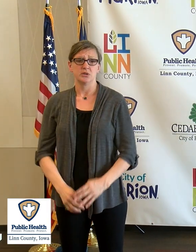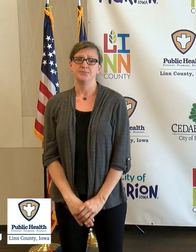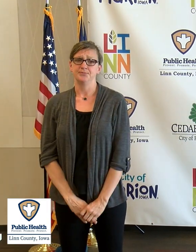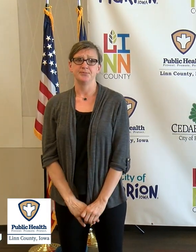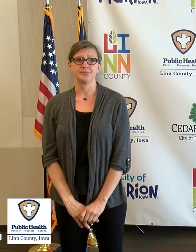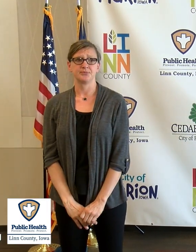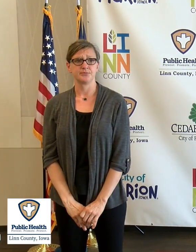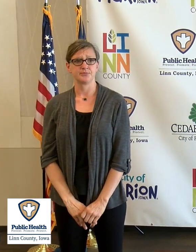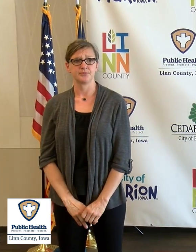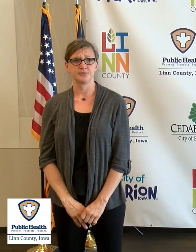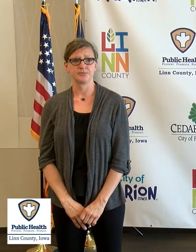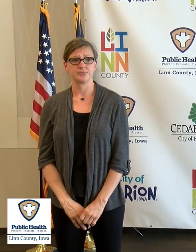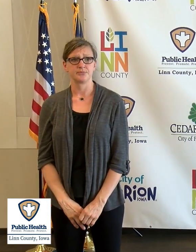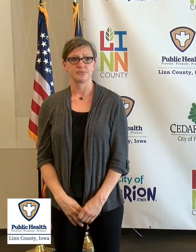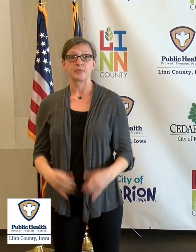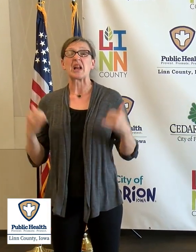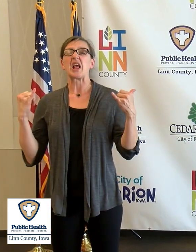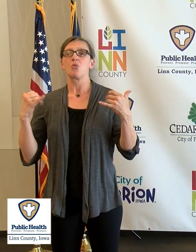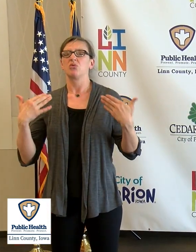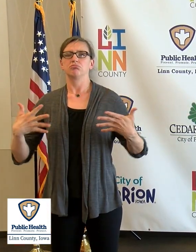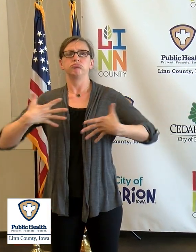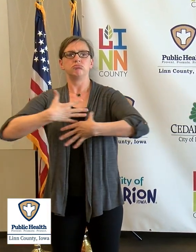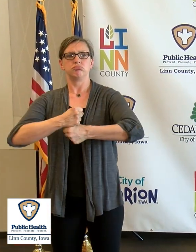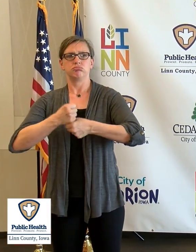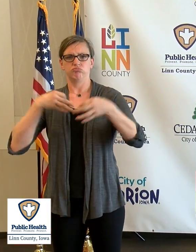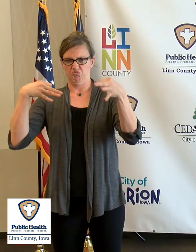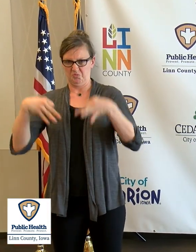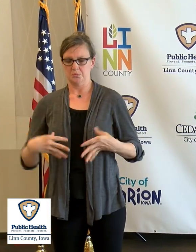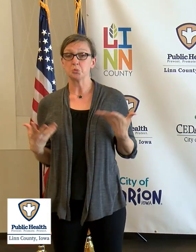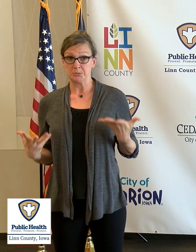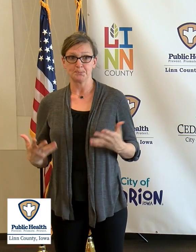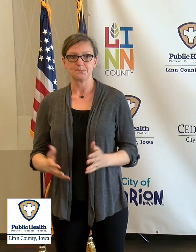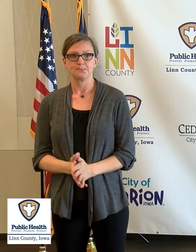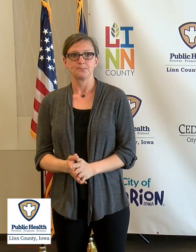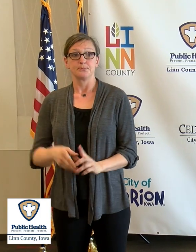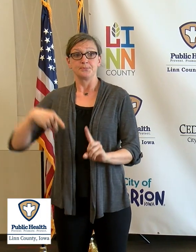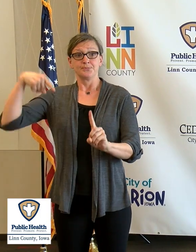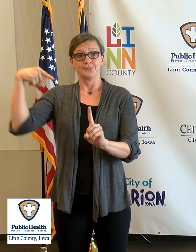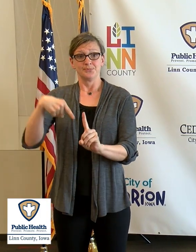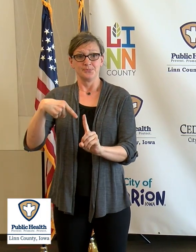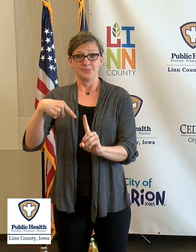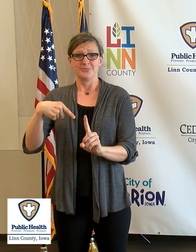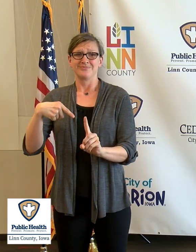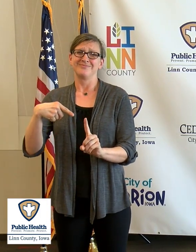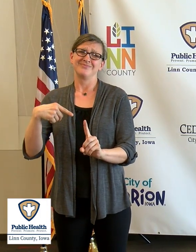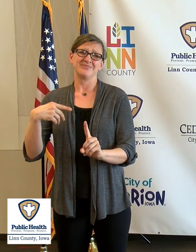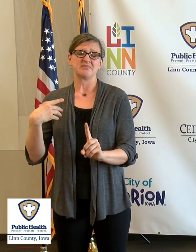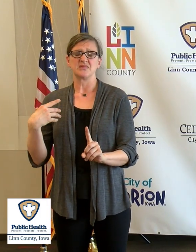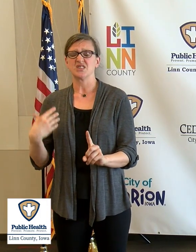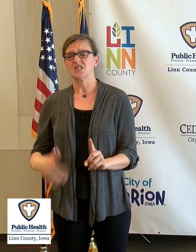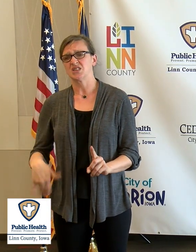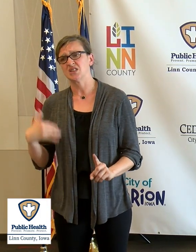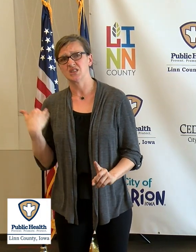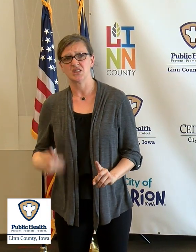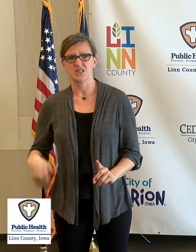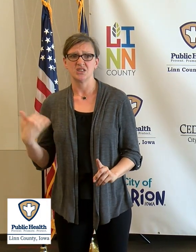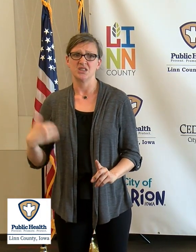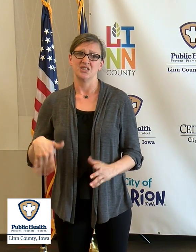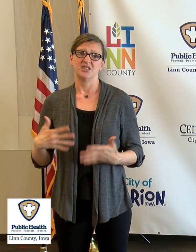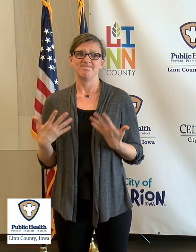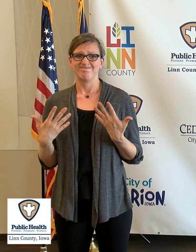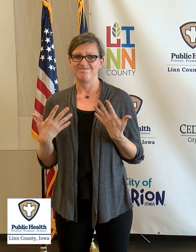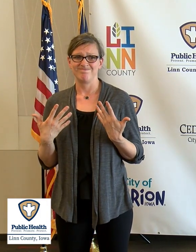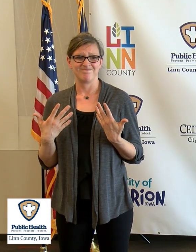In closing, I keep coming back to the mantra that hard things are hard. I cannot recall a more complex